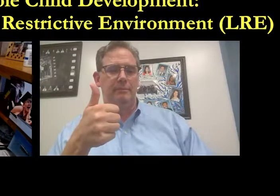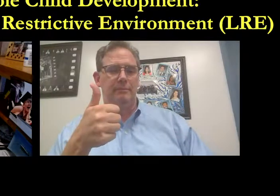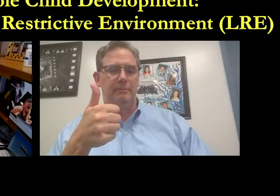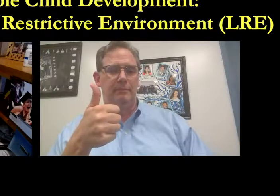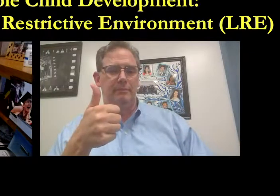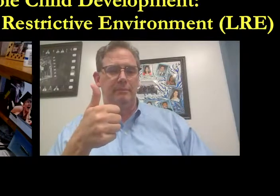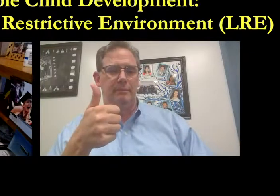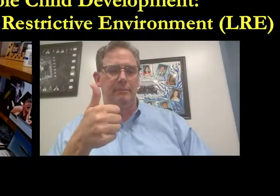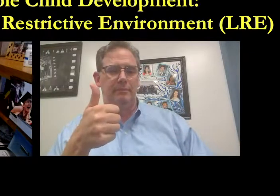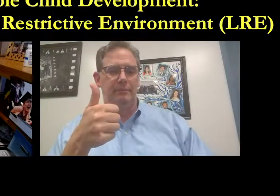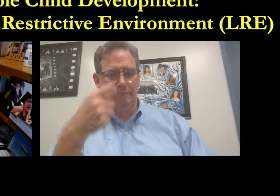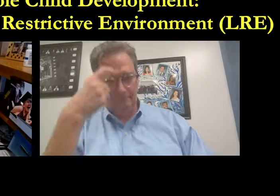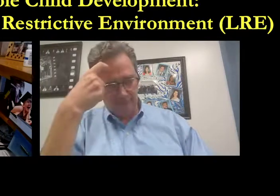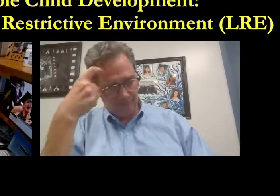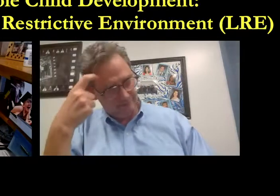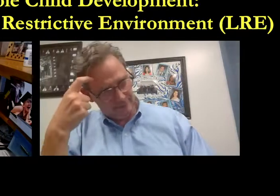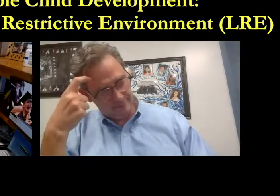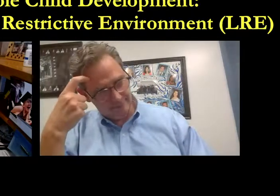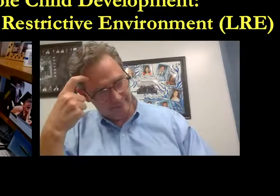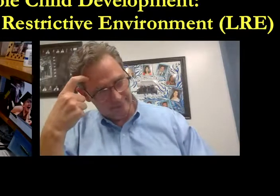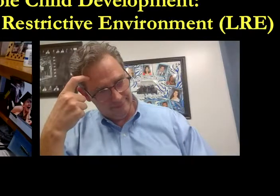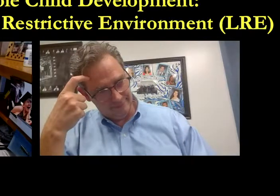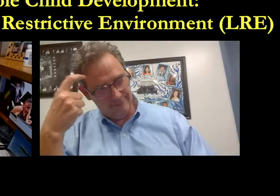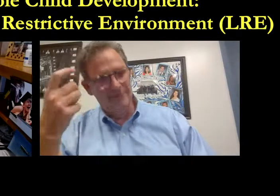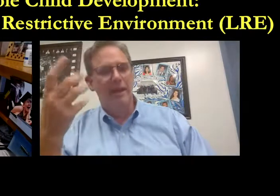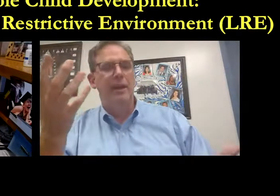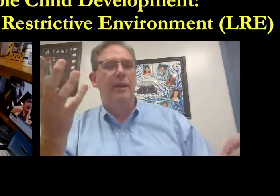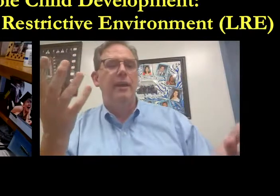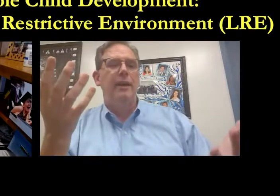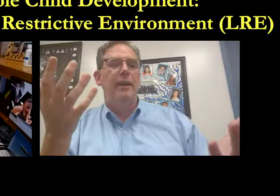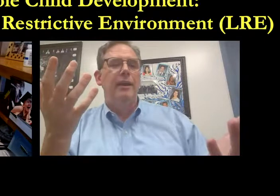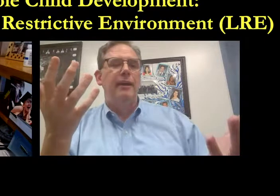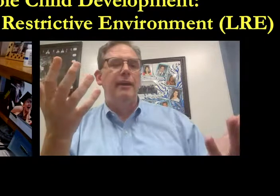At that point, he was almost 10.